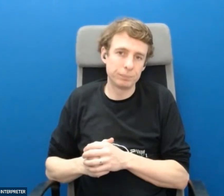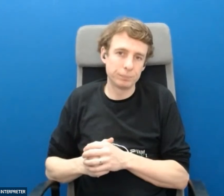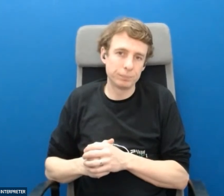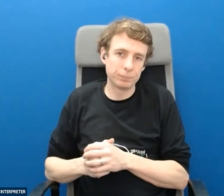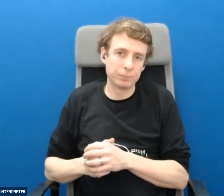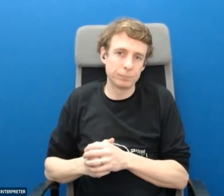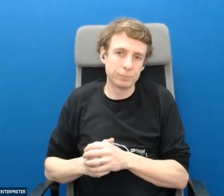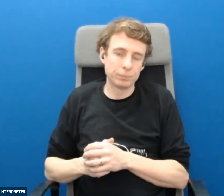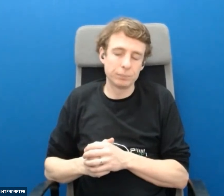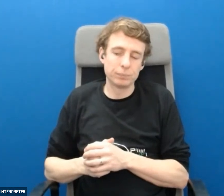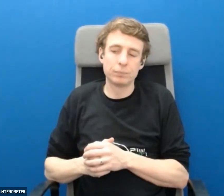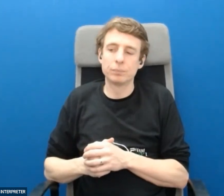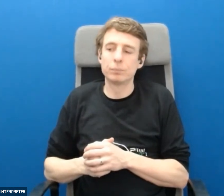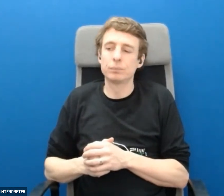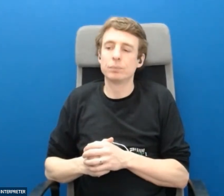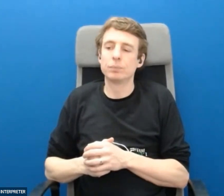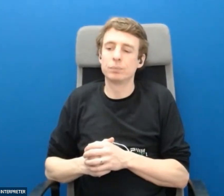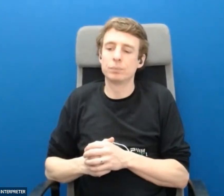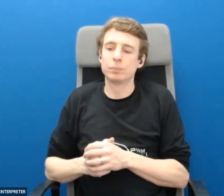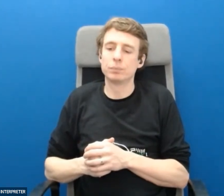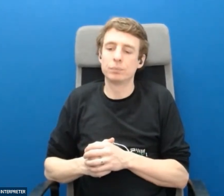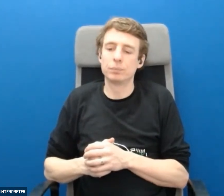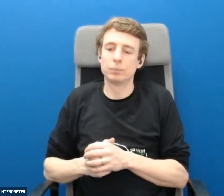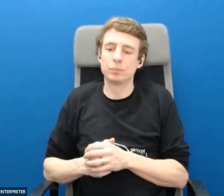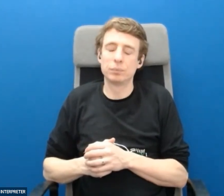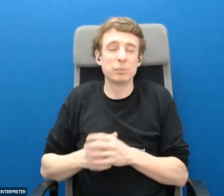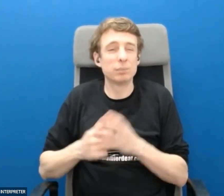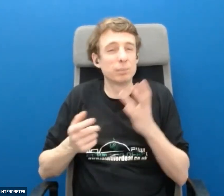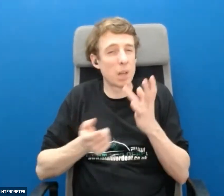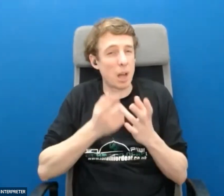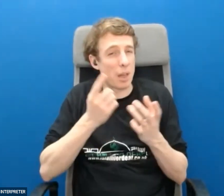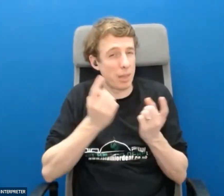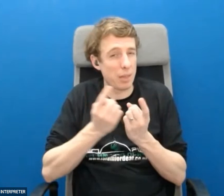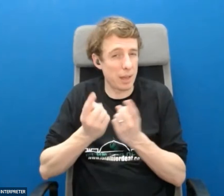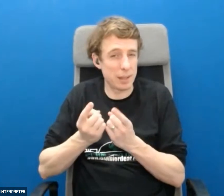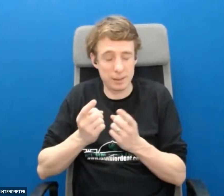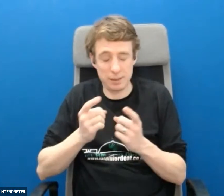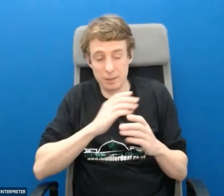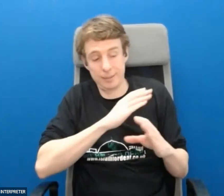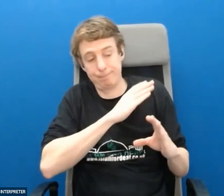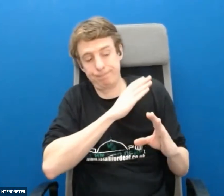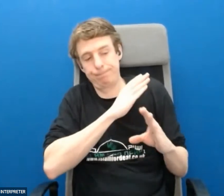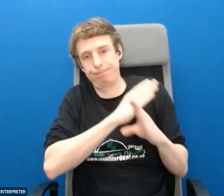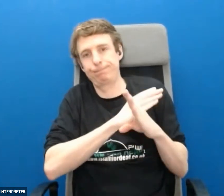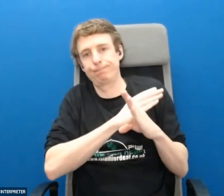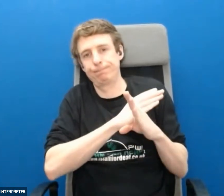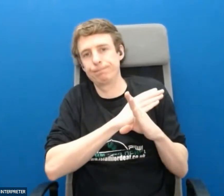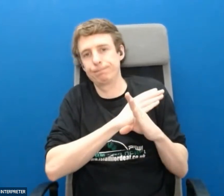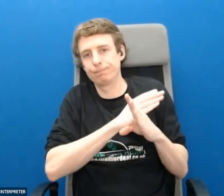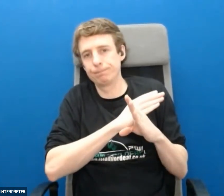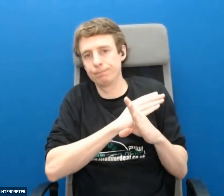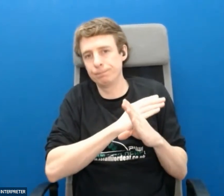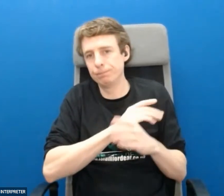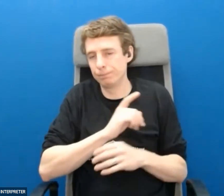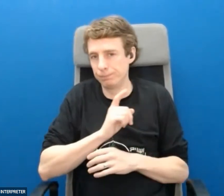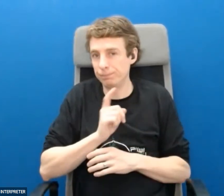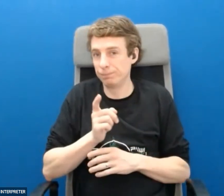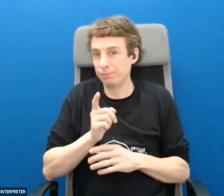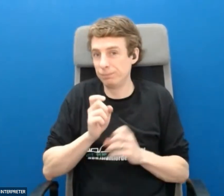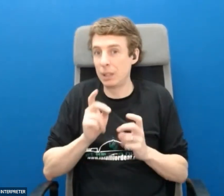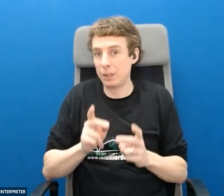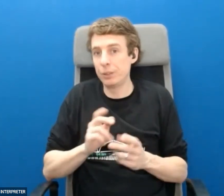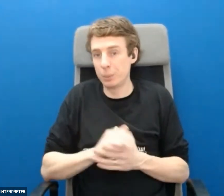out to the exclusion of everything else. And this is the